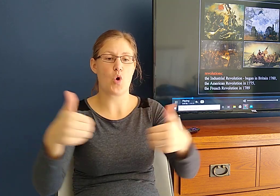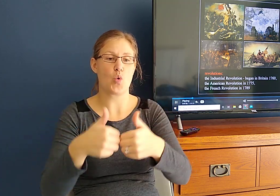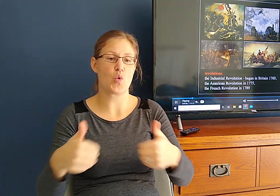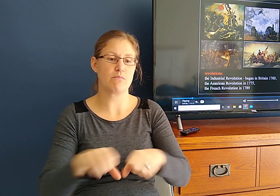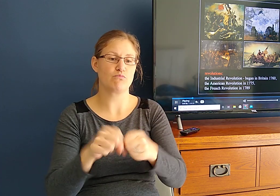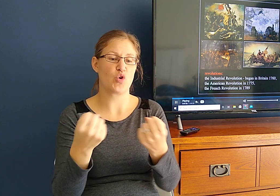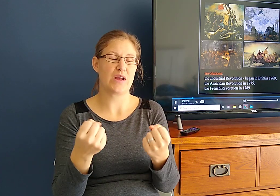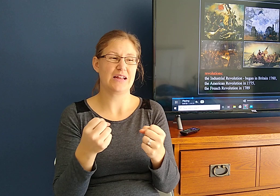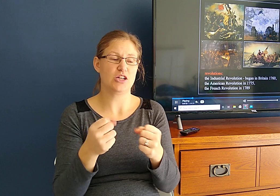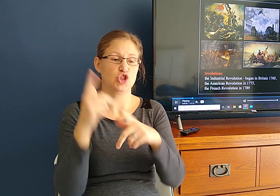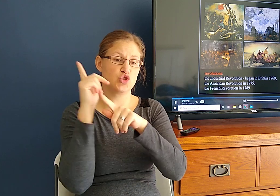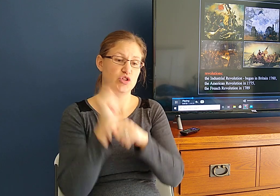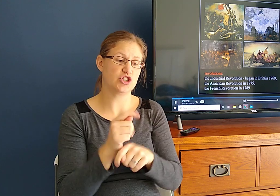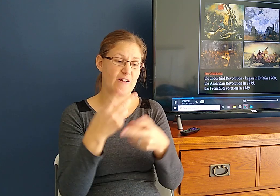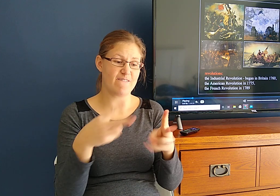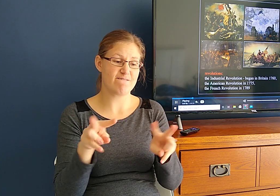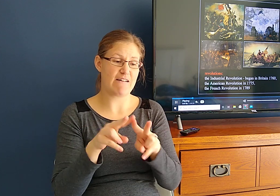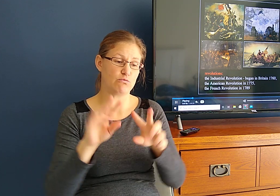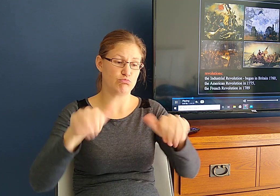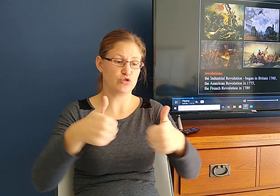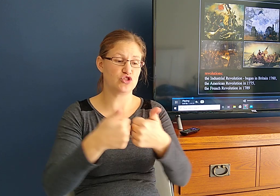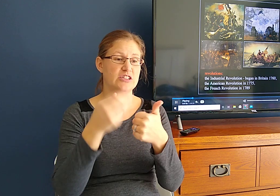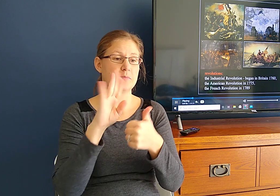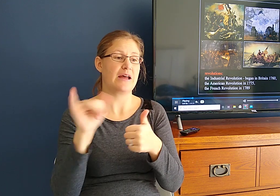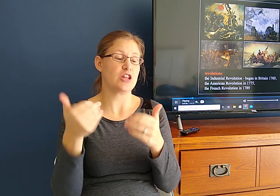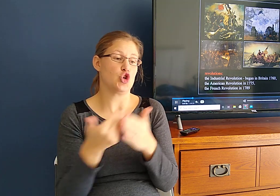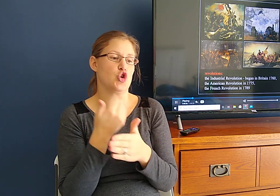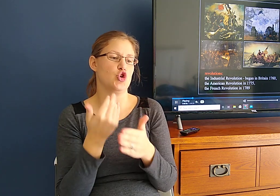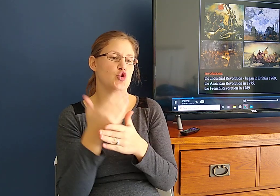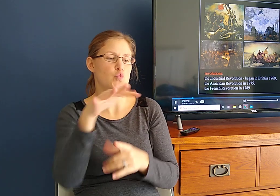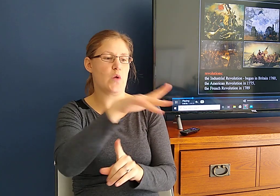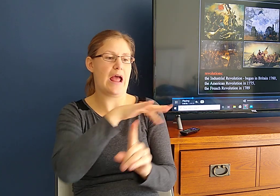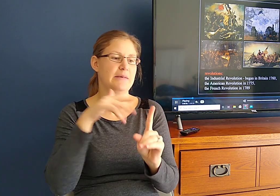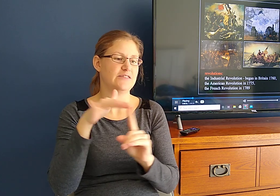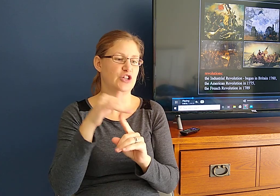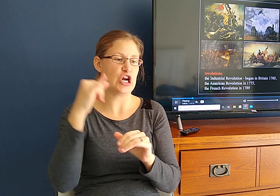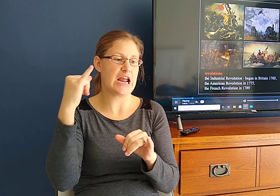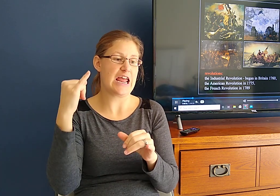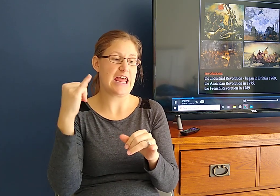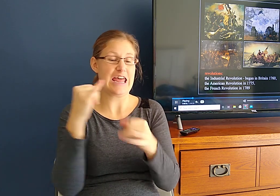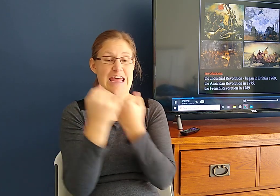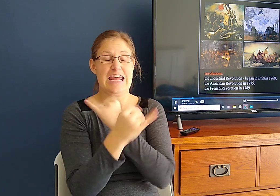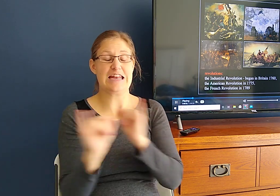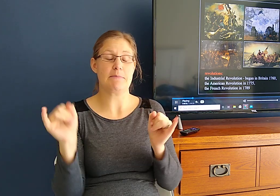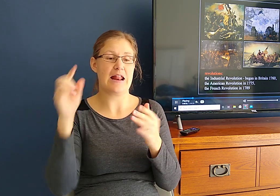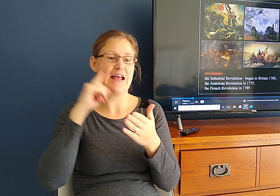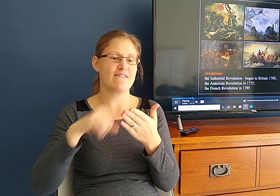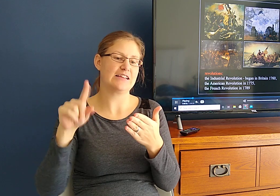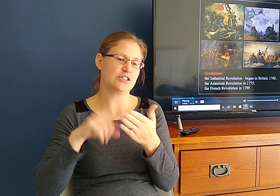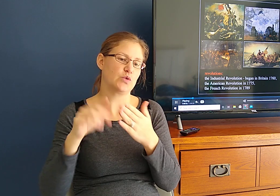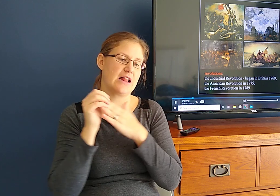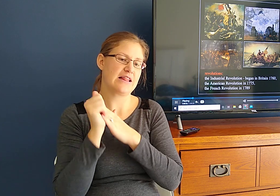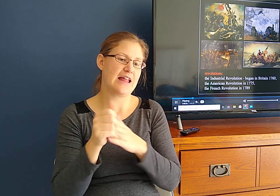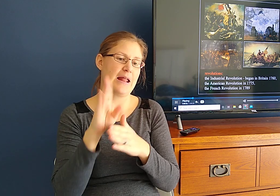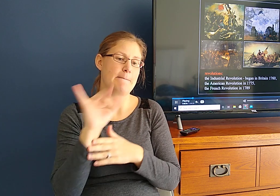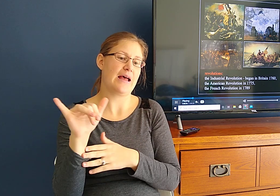were challenged by the new atmosphere. Independent investigations were led by radical changes in technology